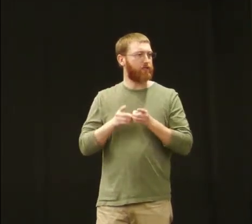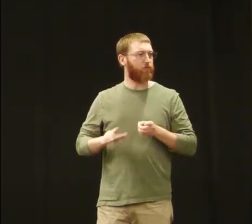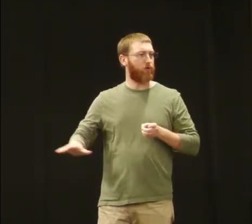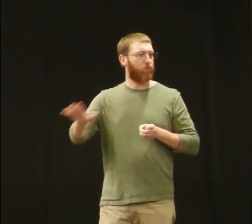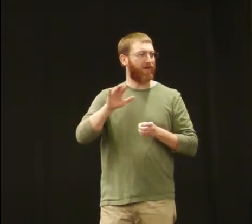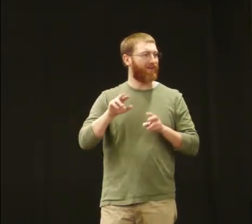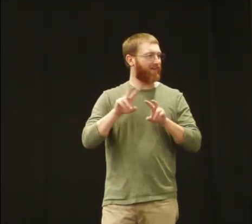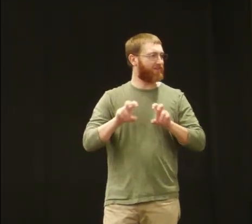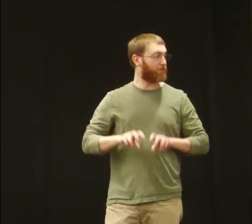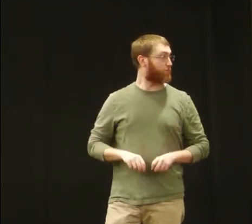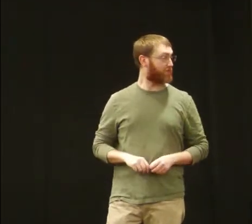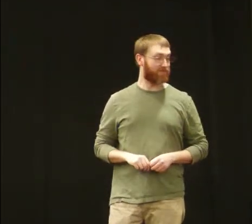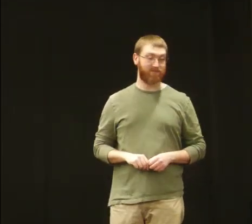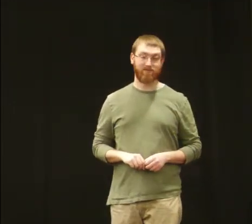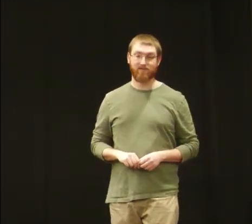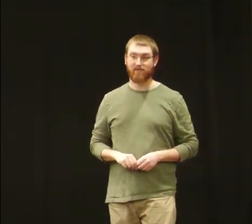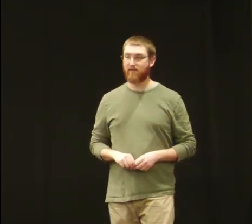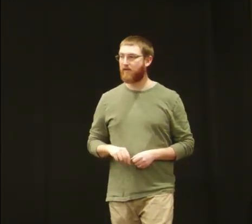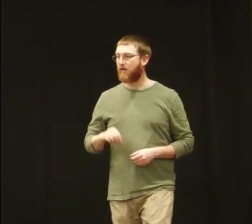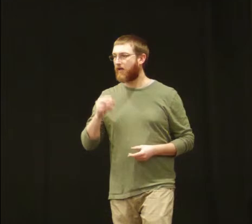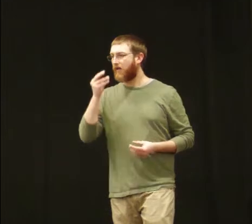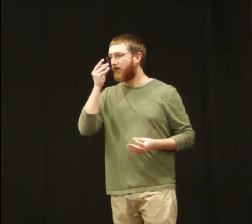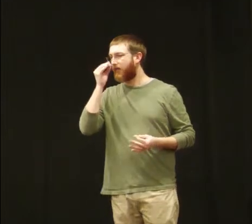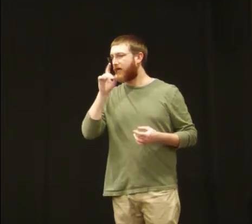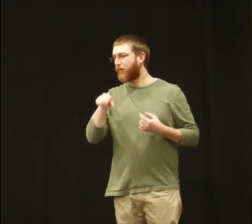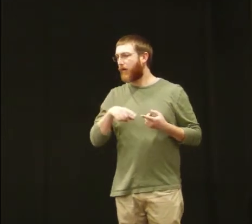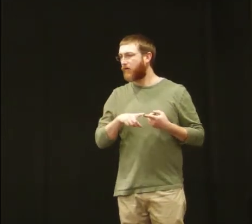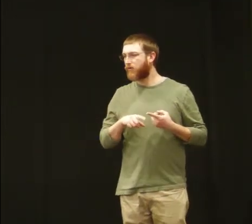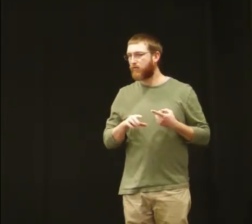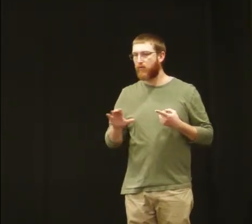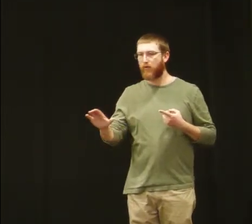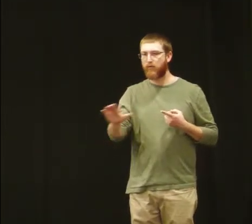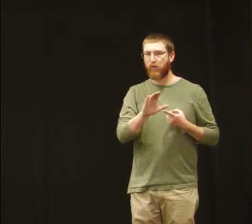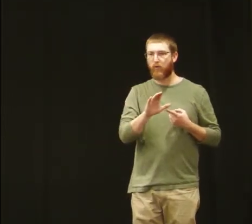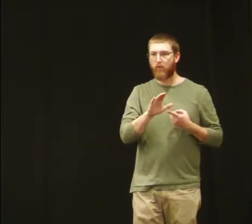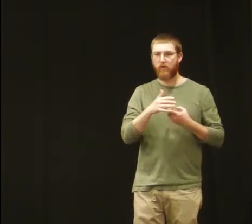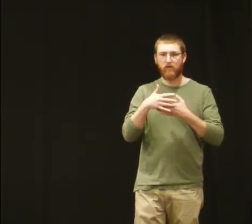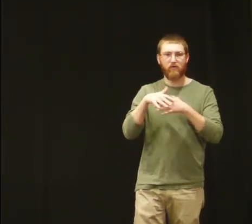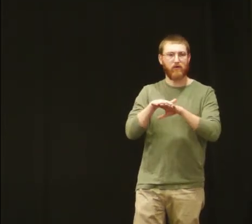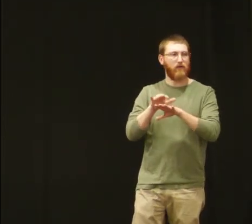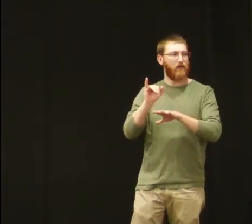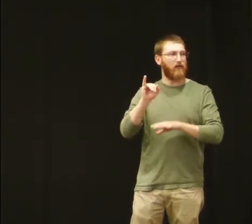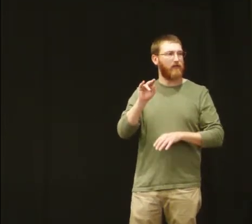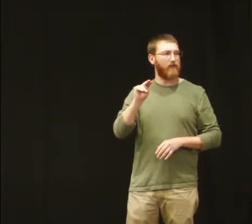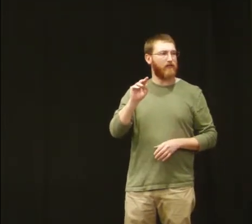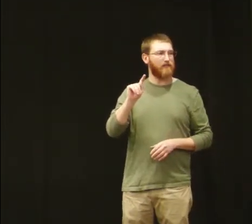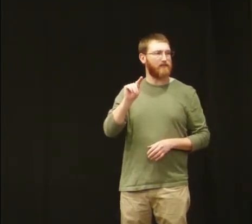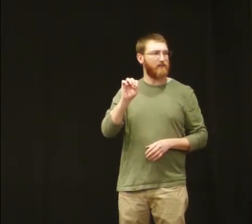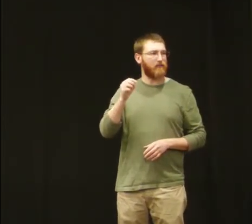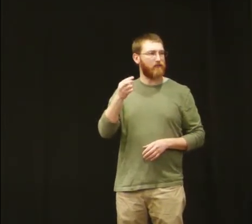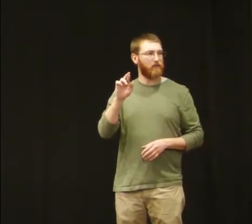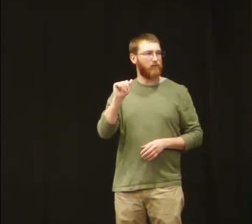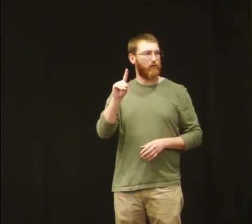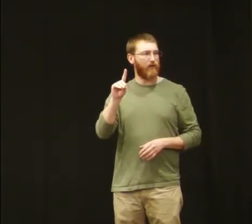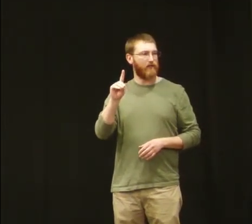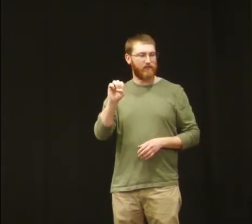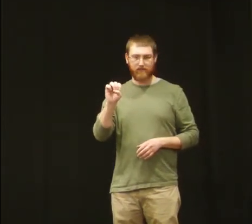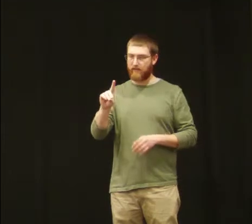about, think about your integrated assessment reports. There's a lot of skills in